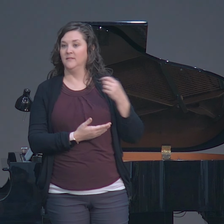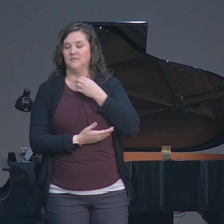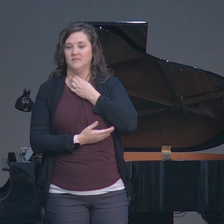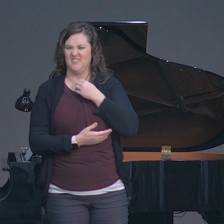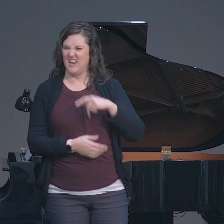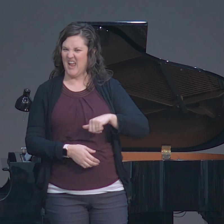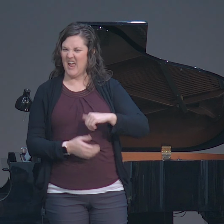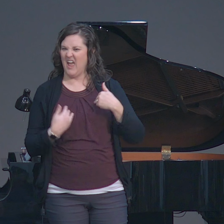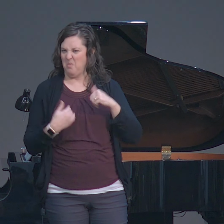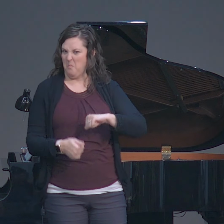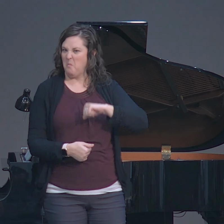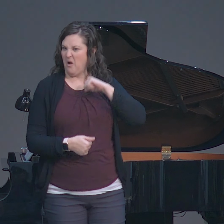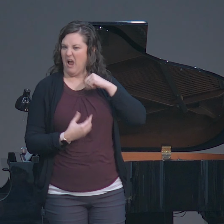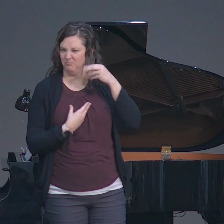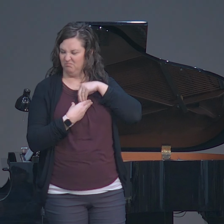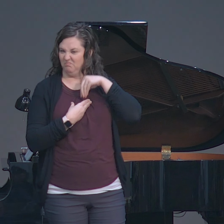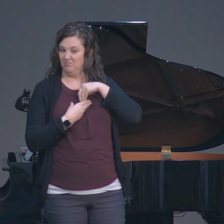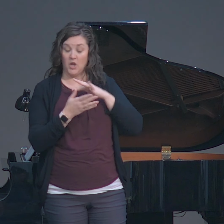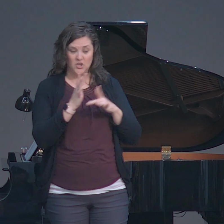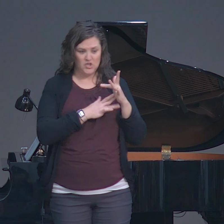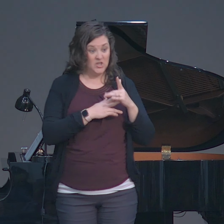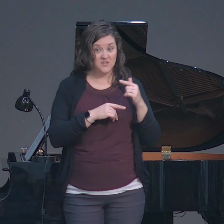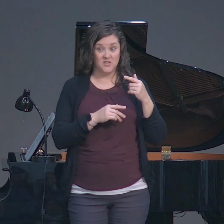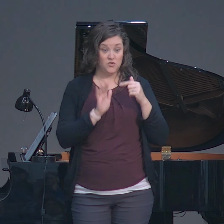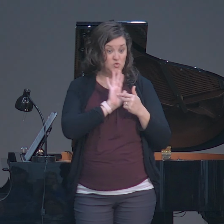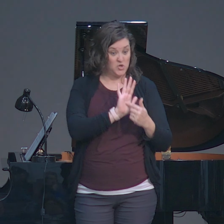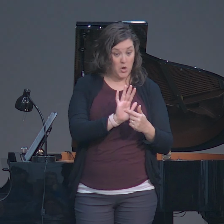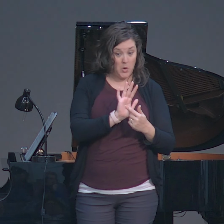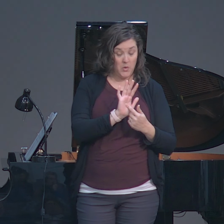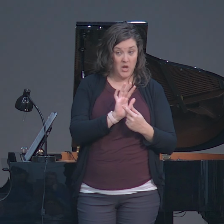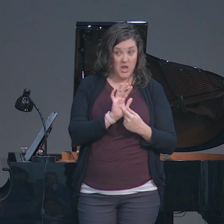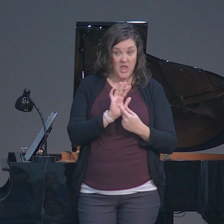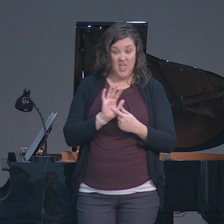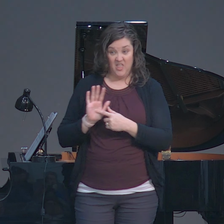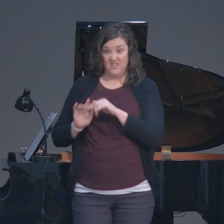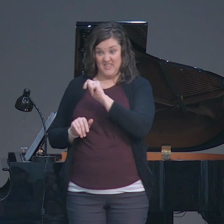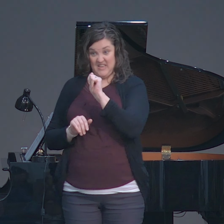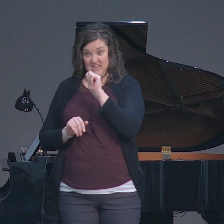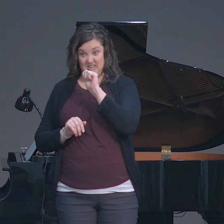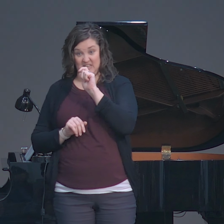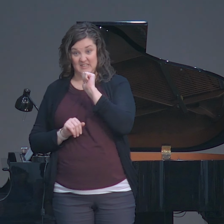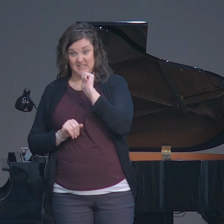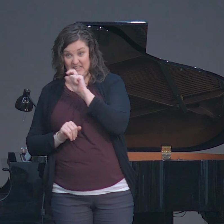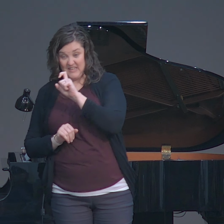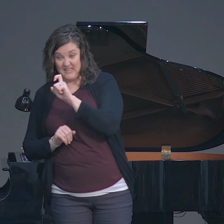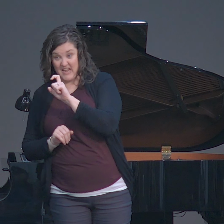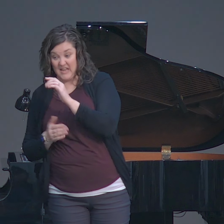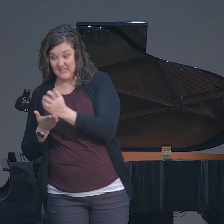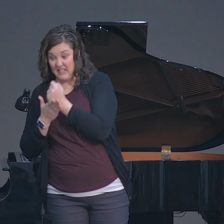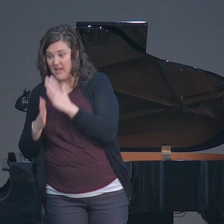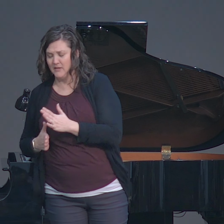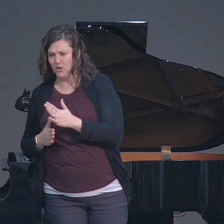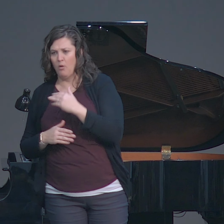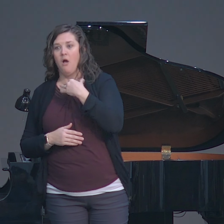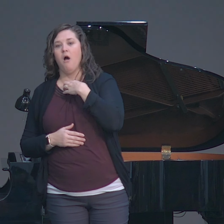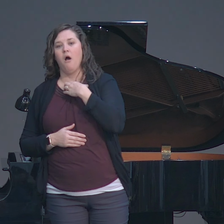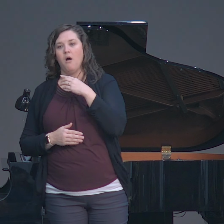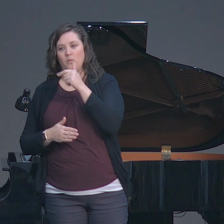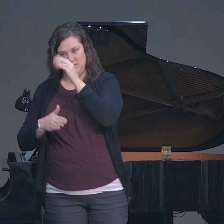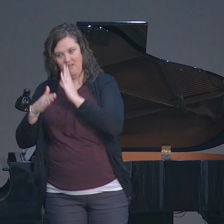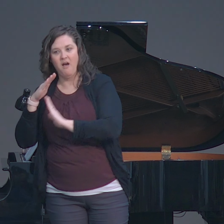Now, the point of Jesus' story was that one man was heard for humbling himself before God and the other man was not. He was